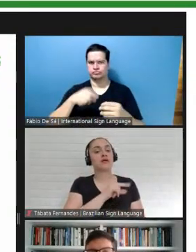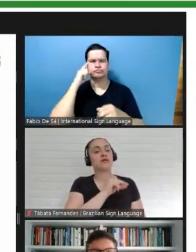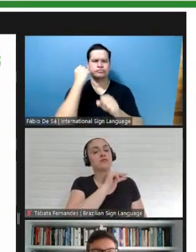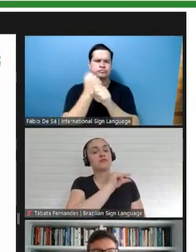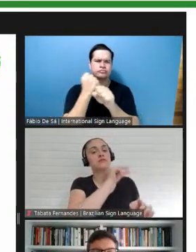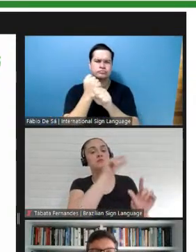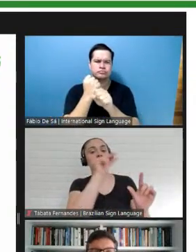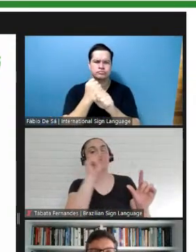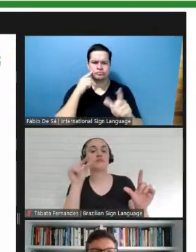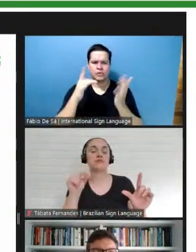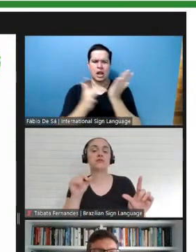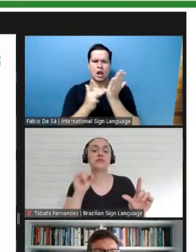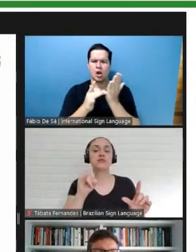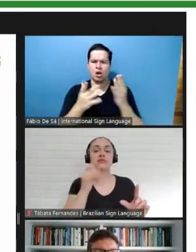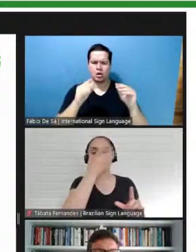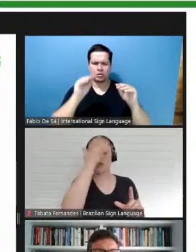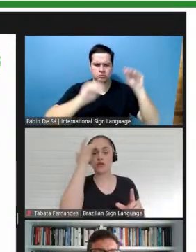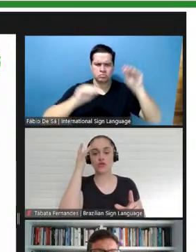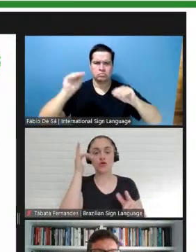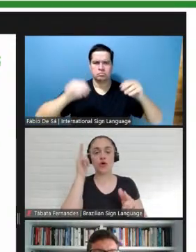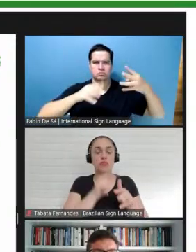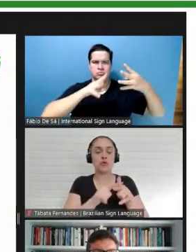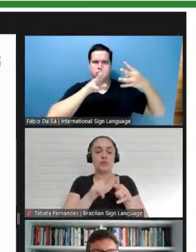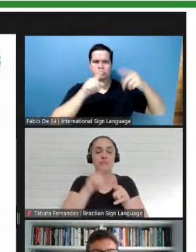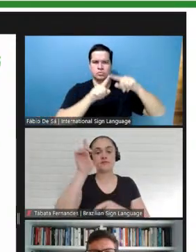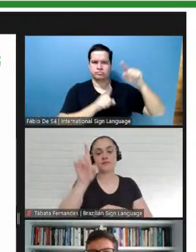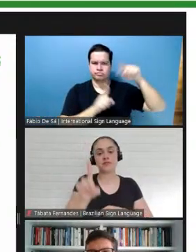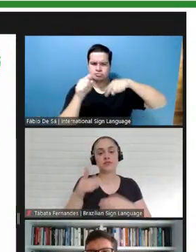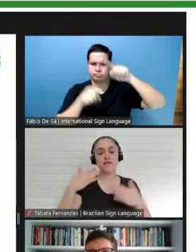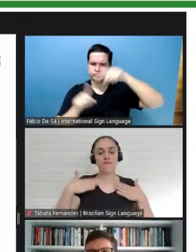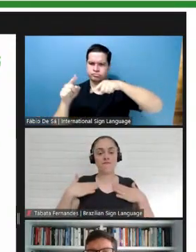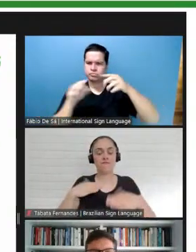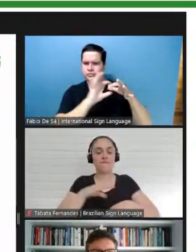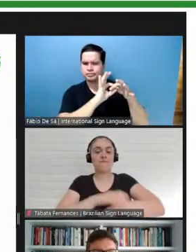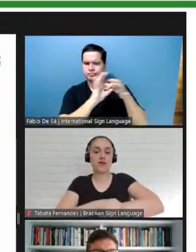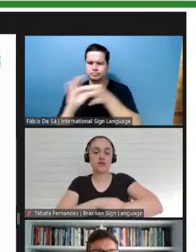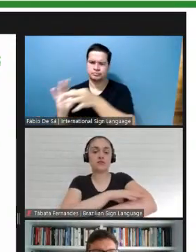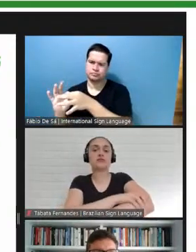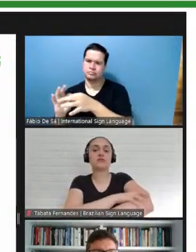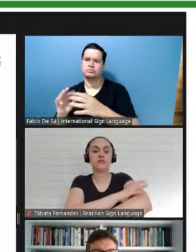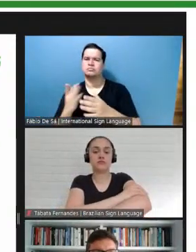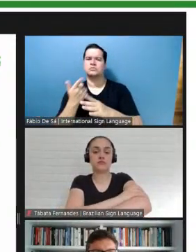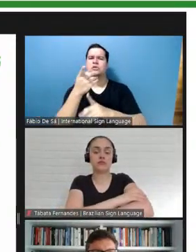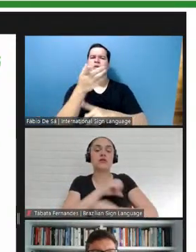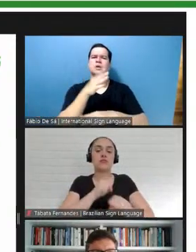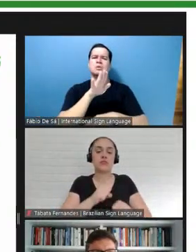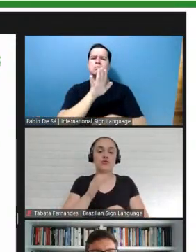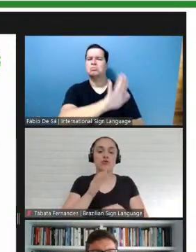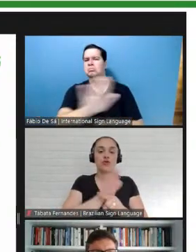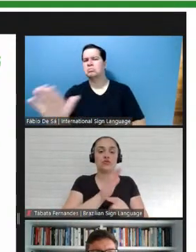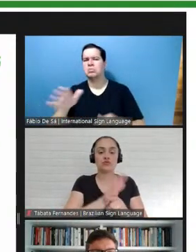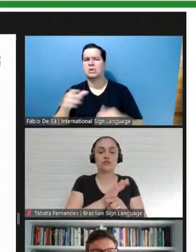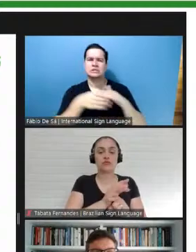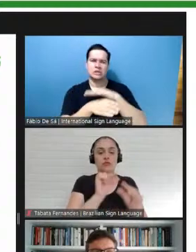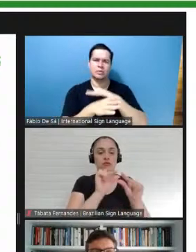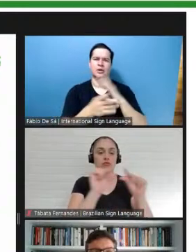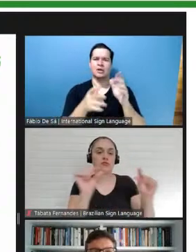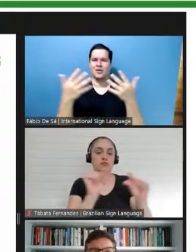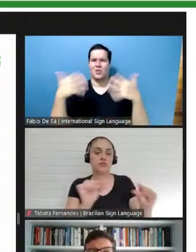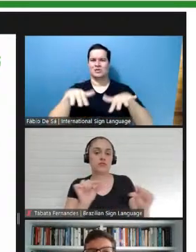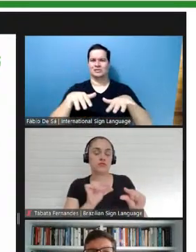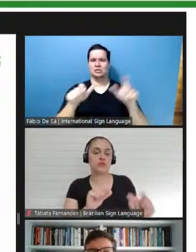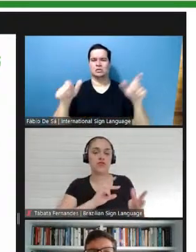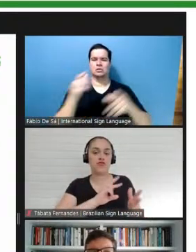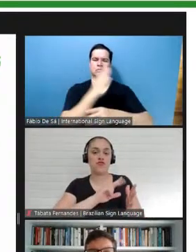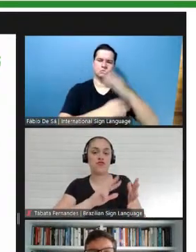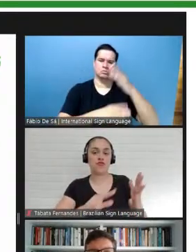physical disabilities, they can use the online version of this very simply and easily. So I've put down there a number of different